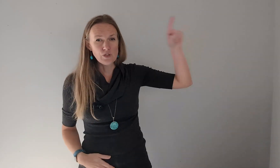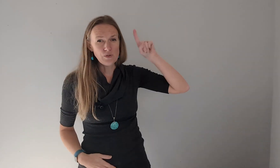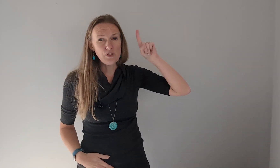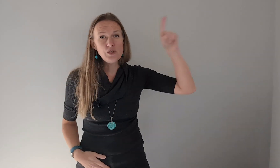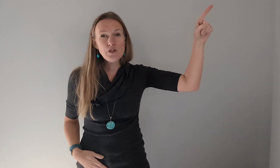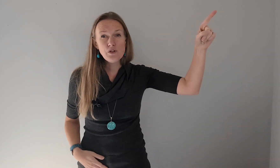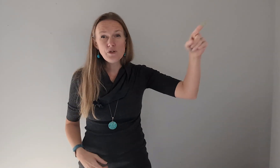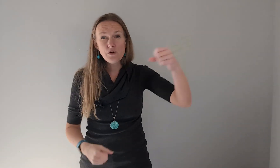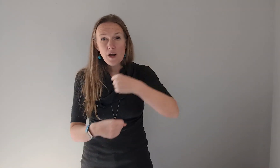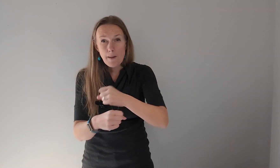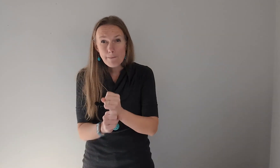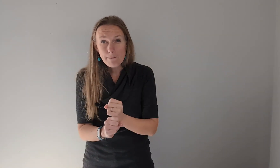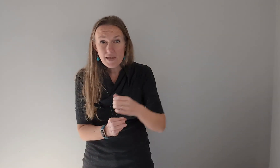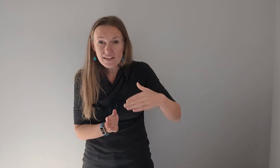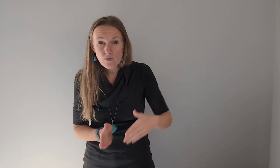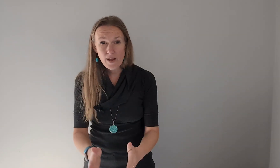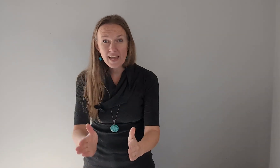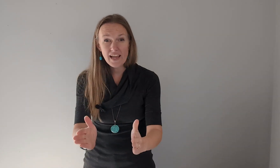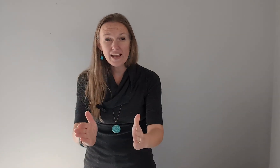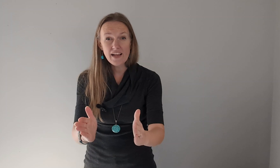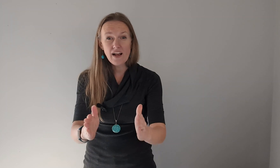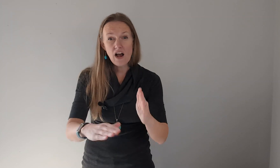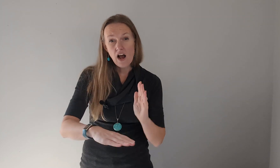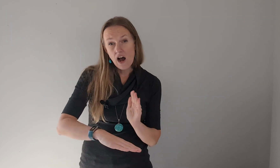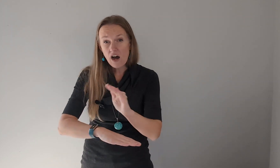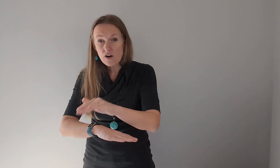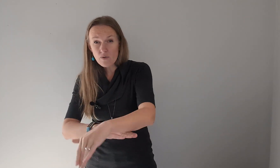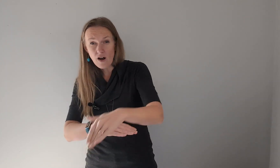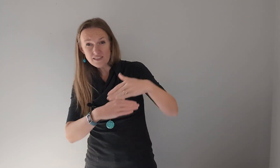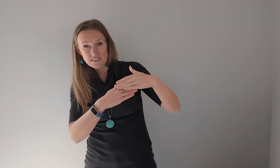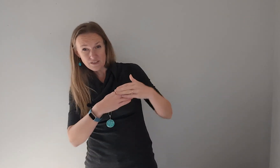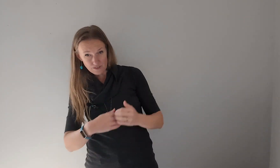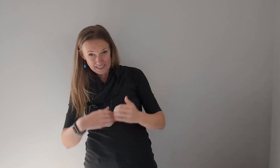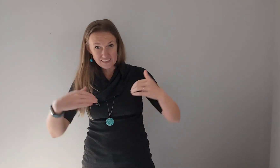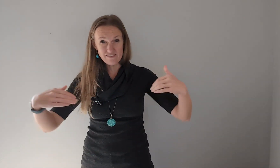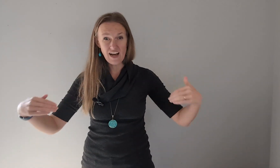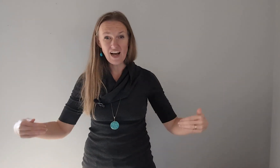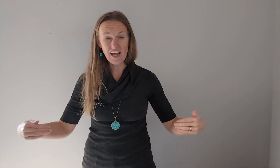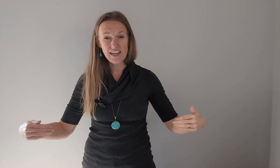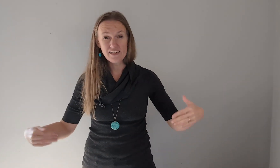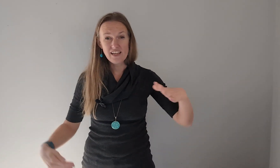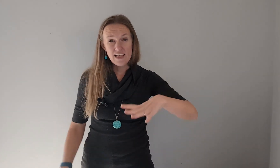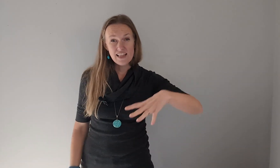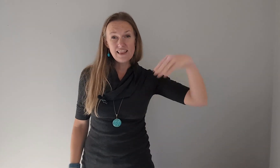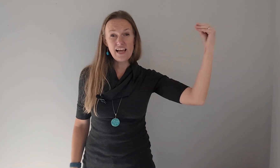So you made a way across the great divide,